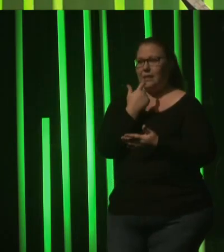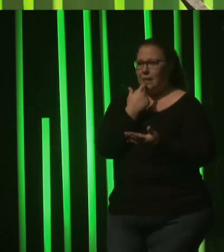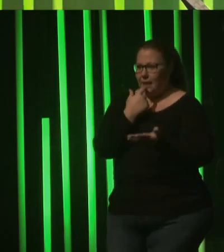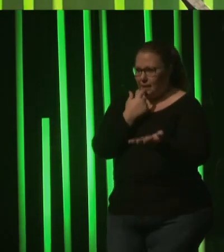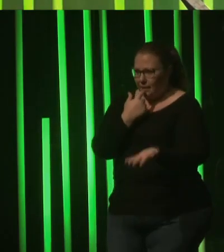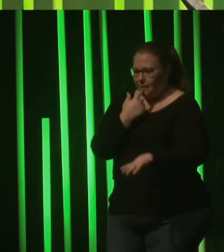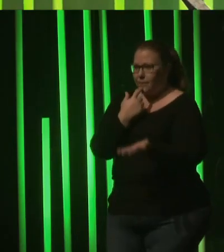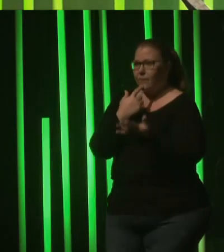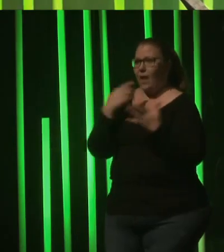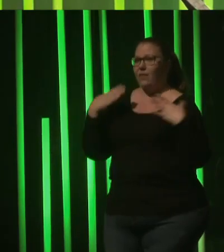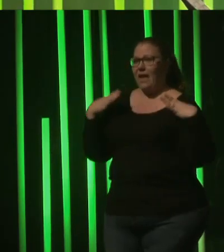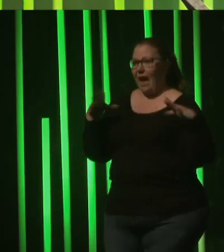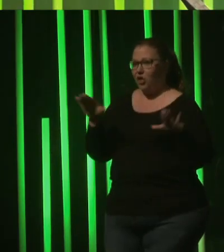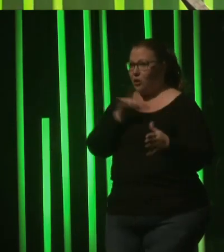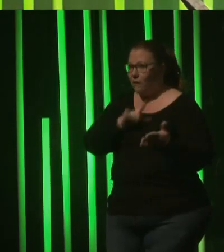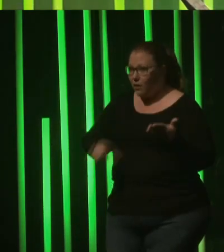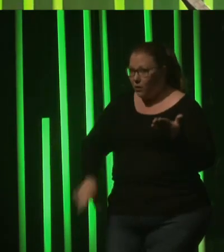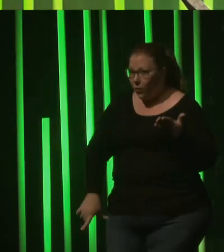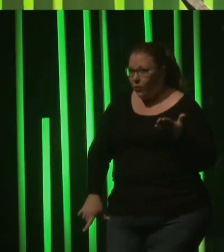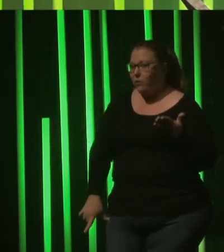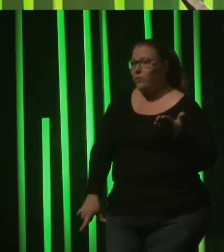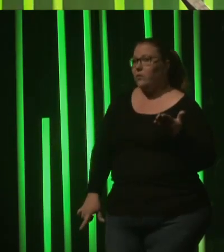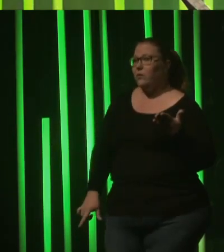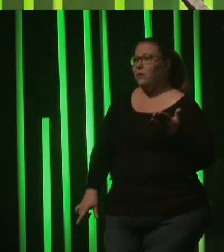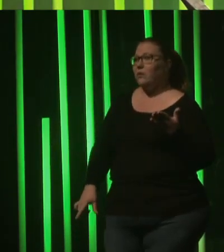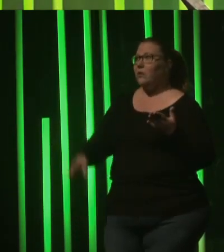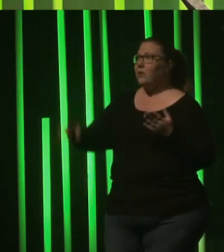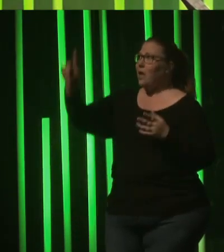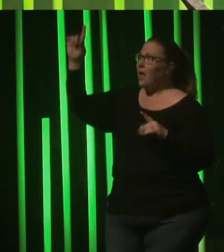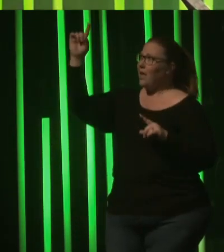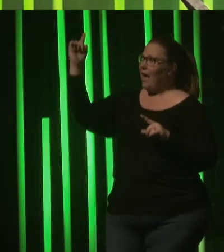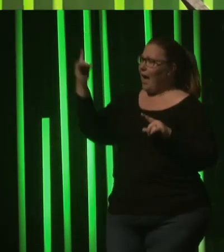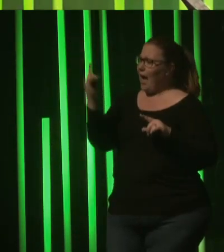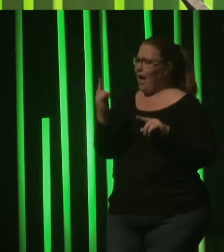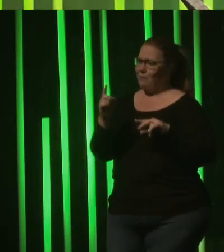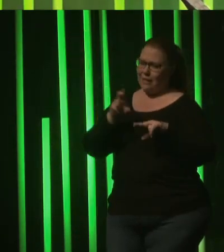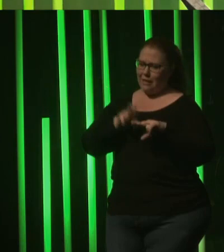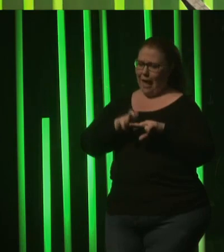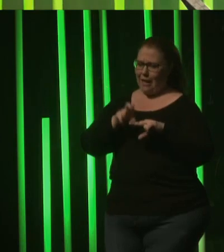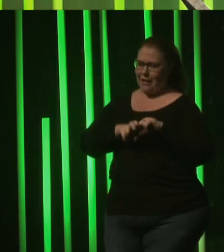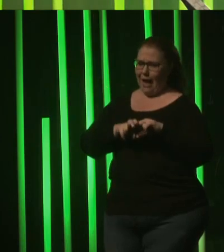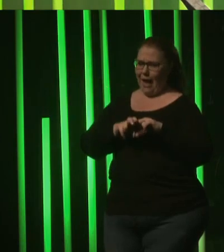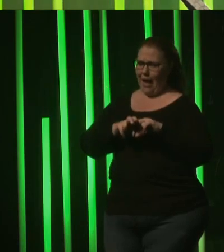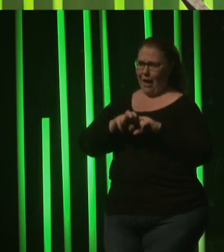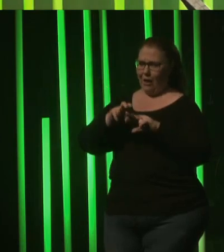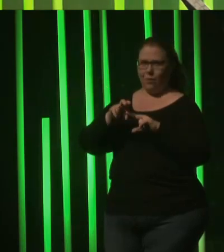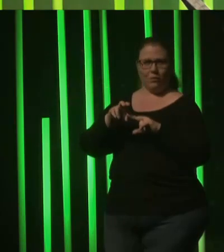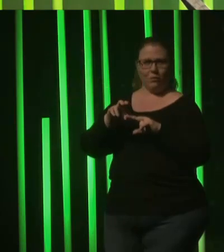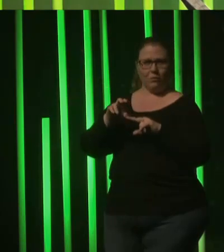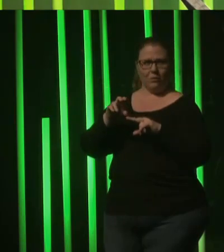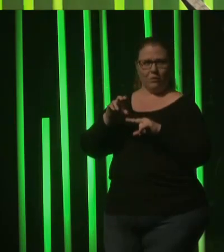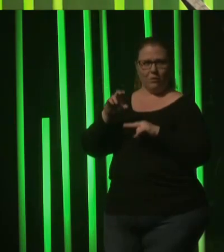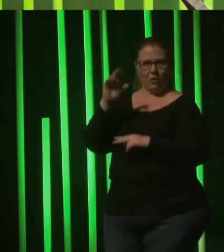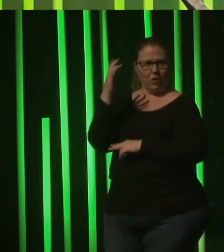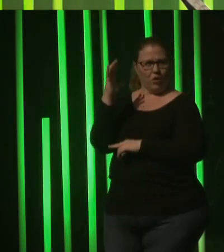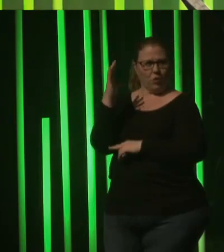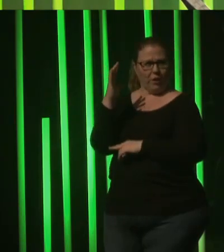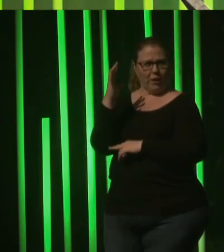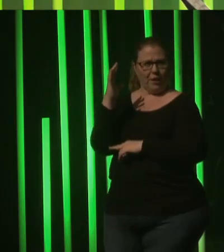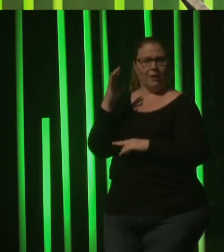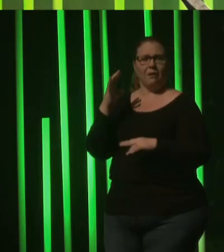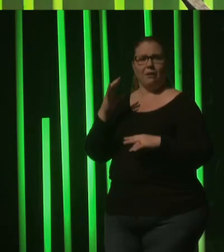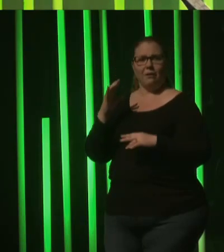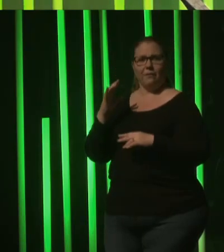the angel of the Lord came and sat down under the oak in Ophrah that belonged